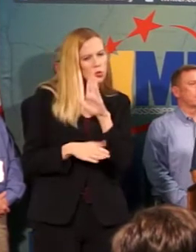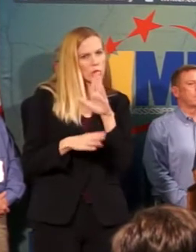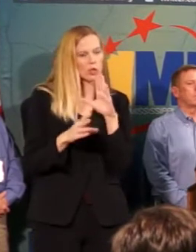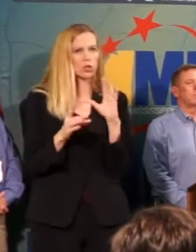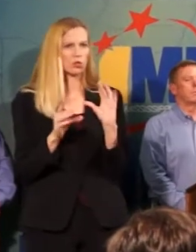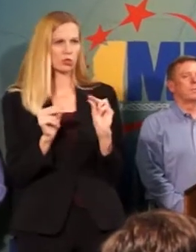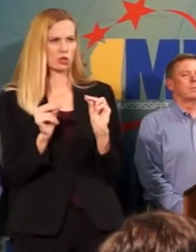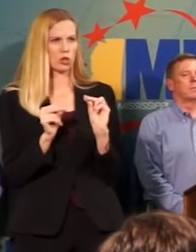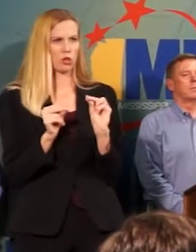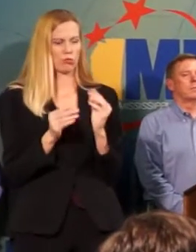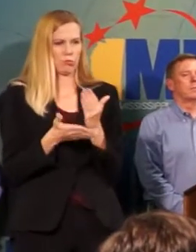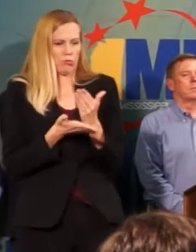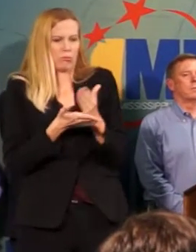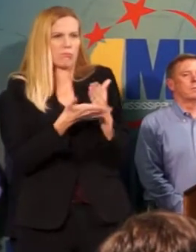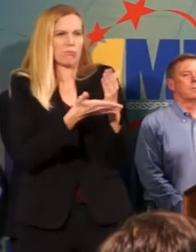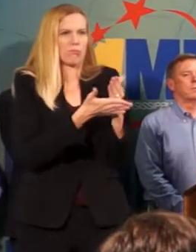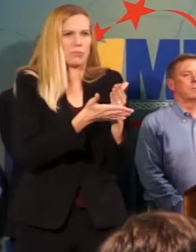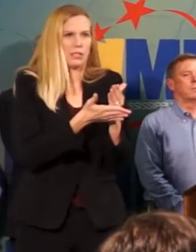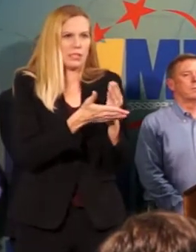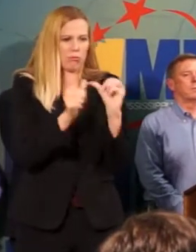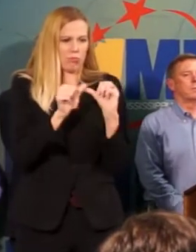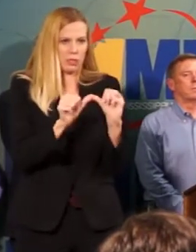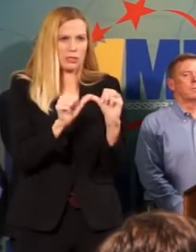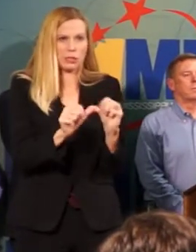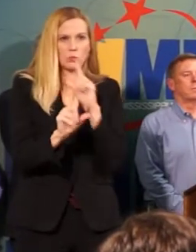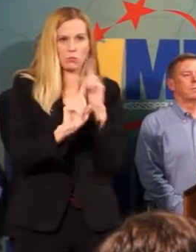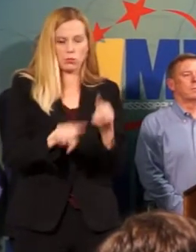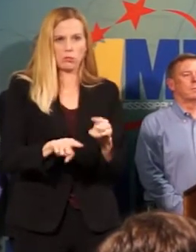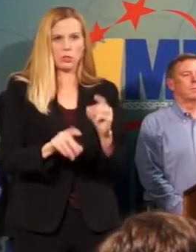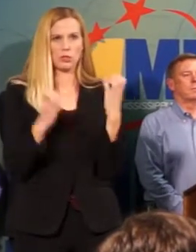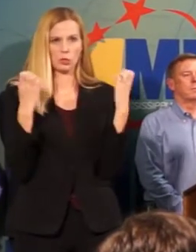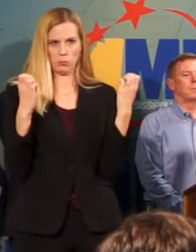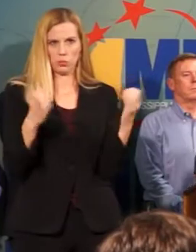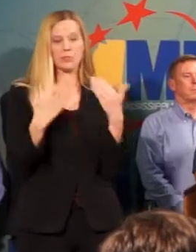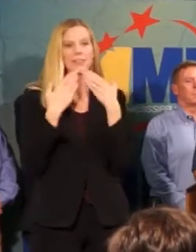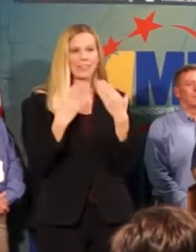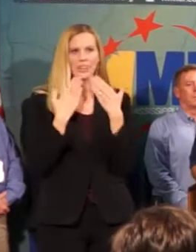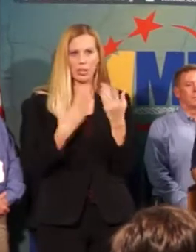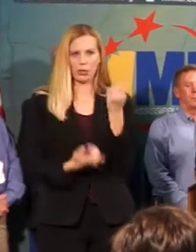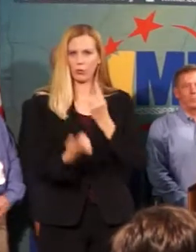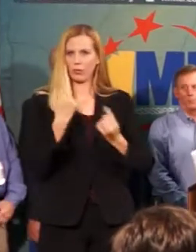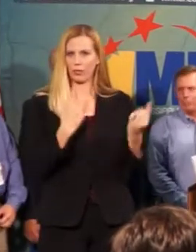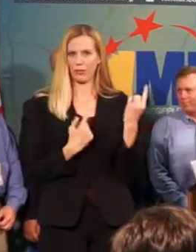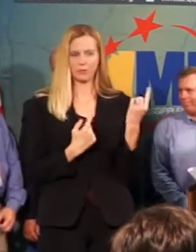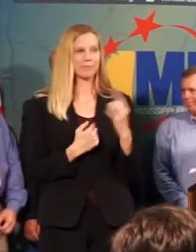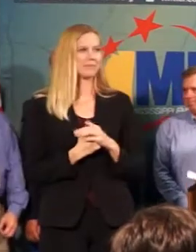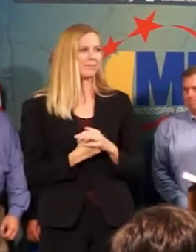gaps or interruptions in the process of responding to an emergency. Thank you for being here.